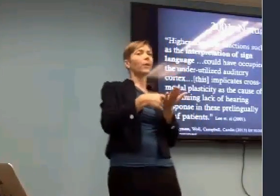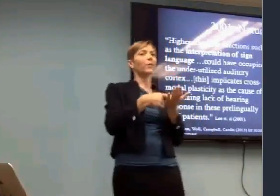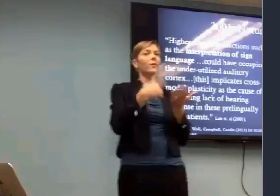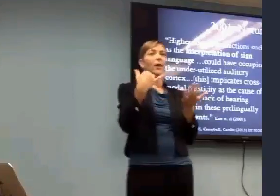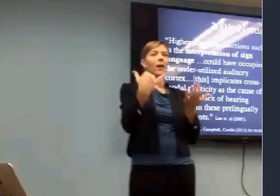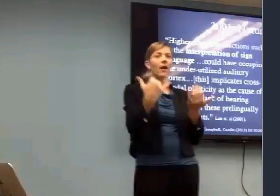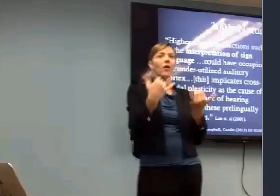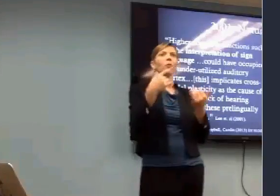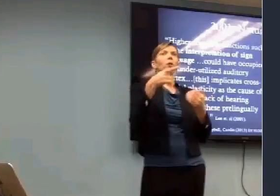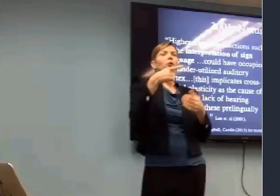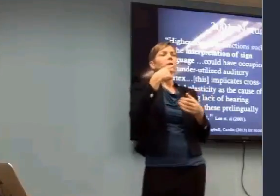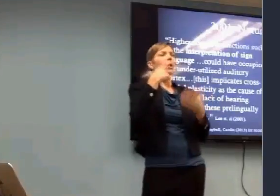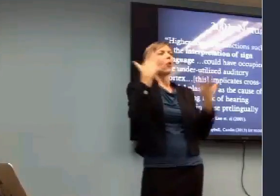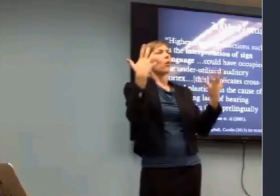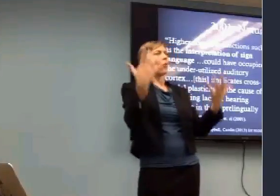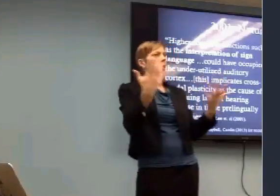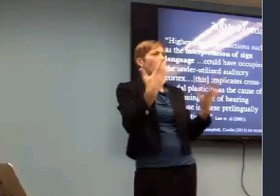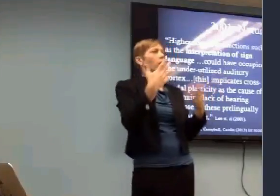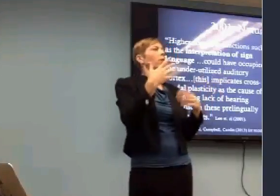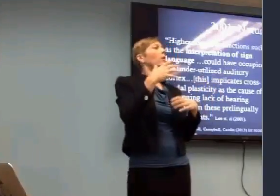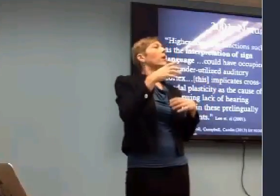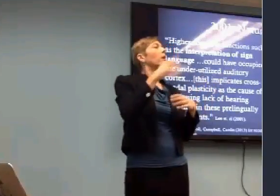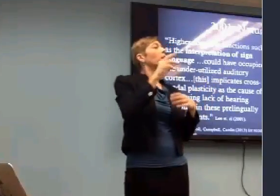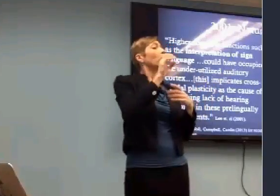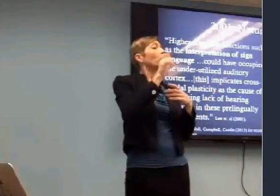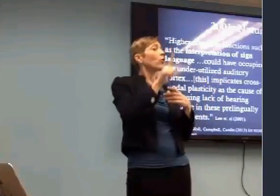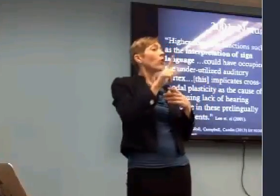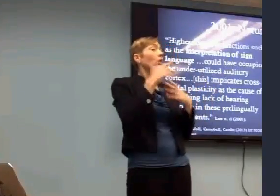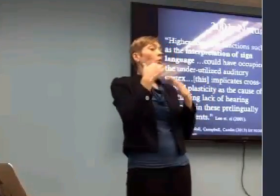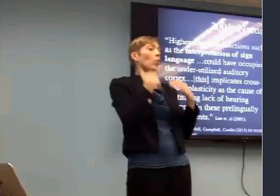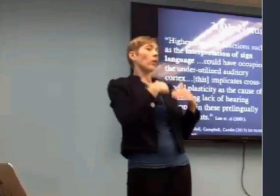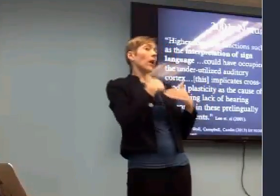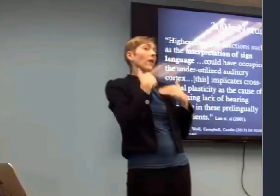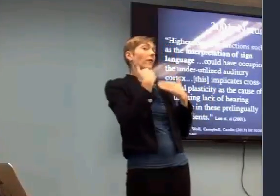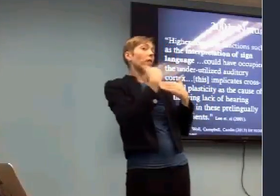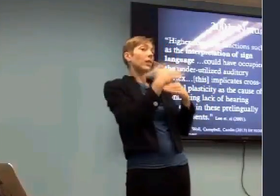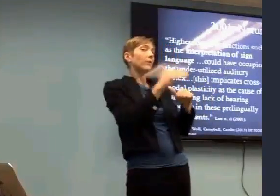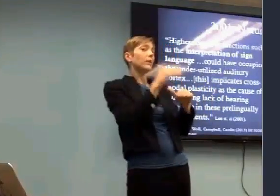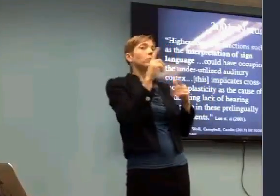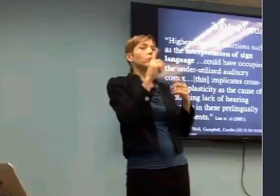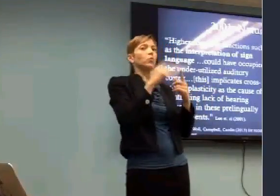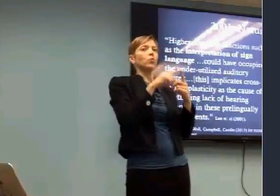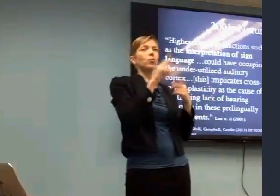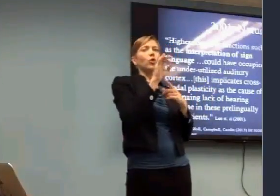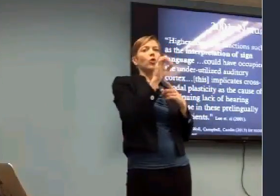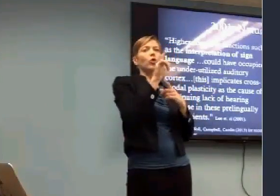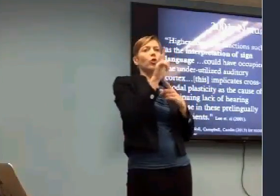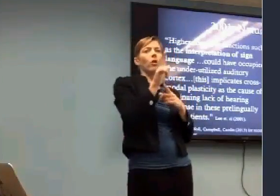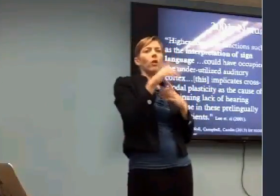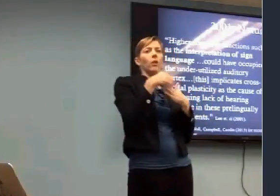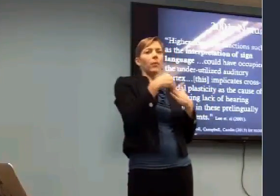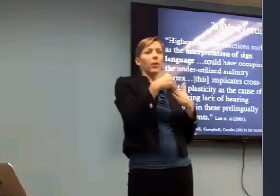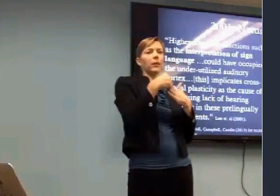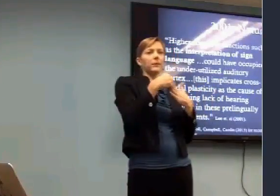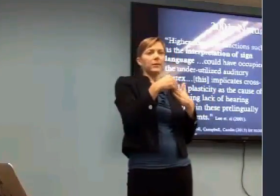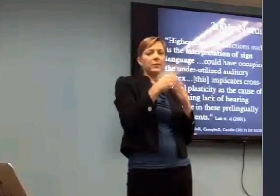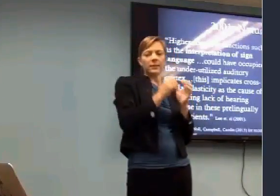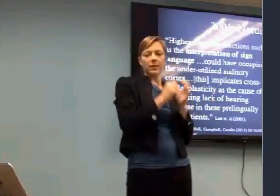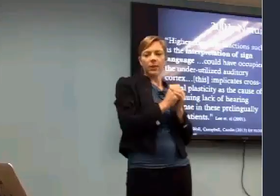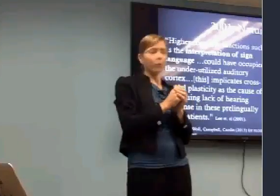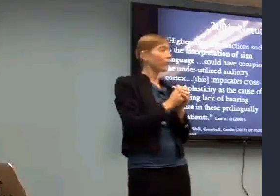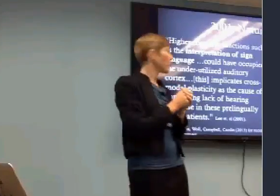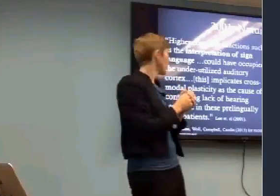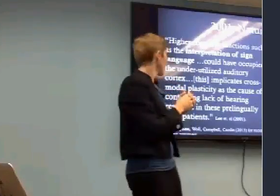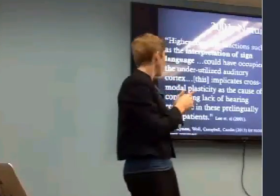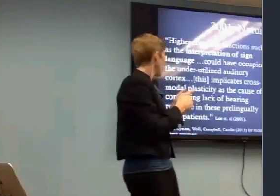From this argument, now we see that people are saying that we have limitations then to neuroplasticity.